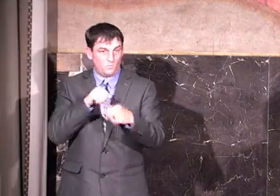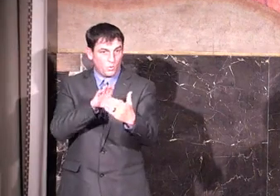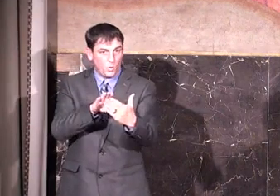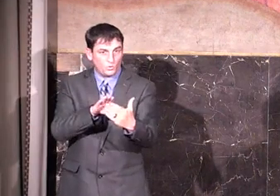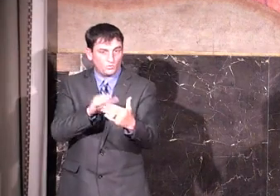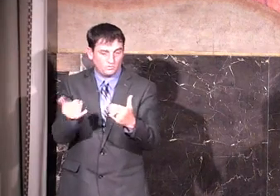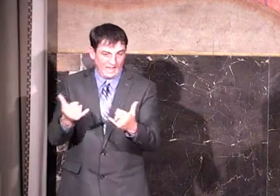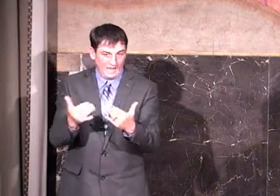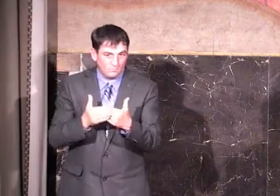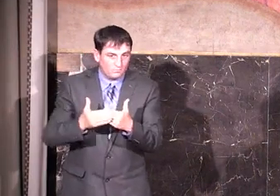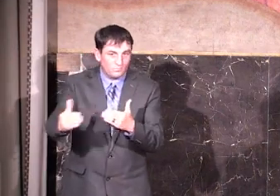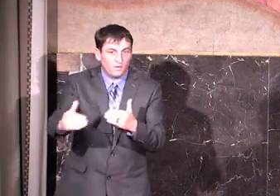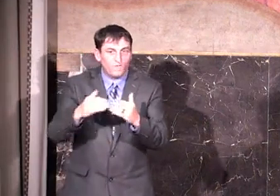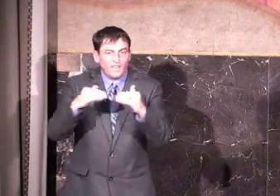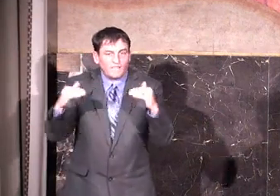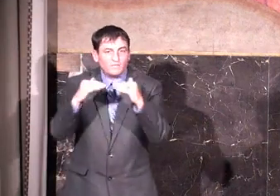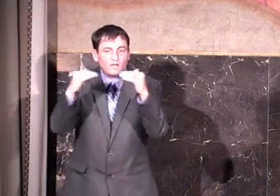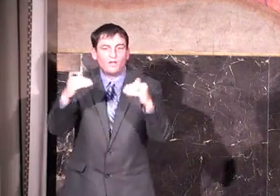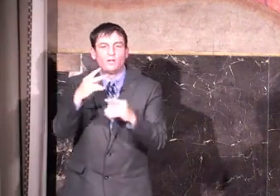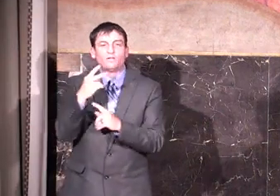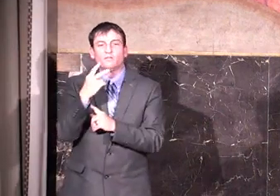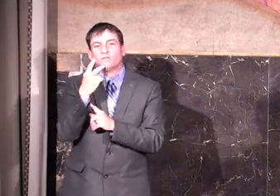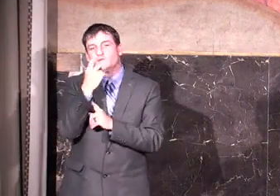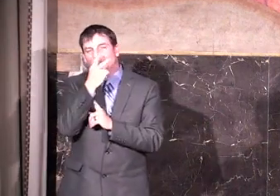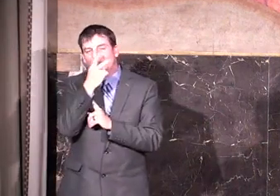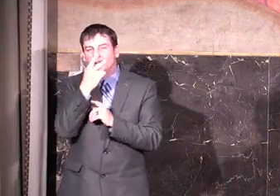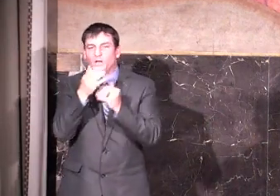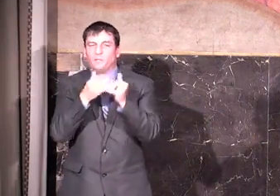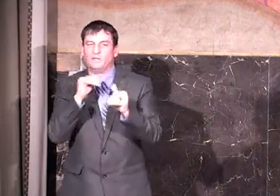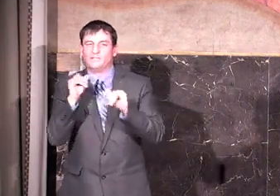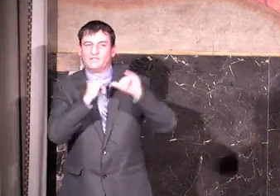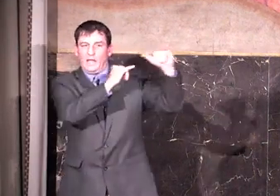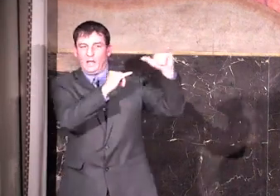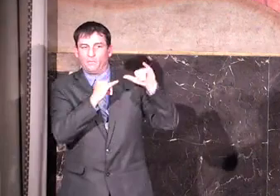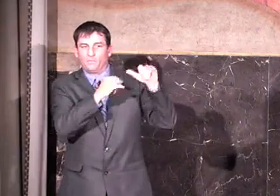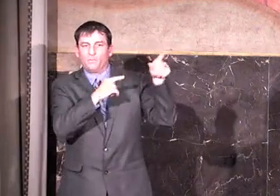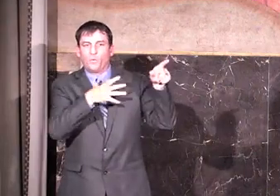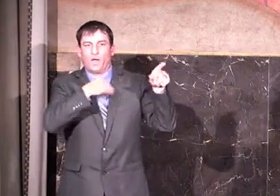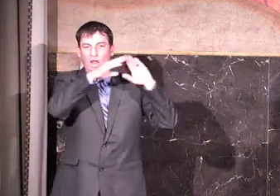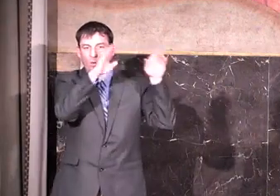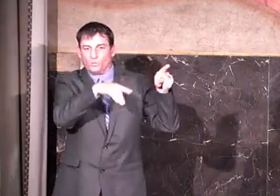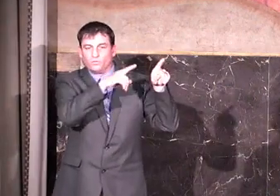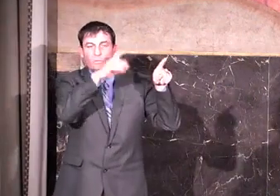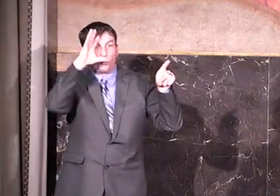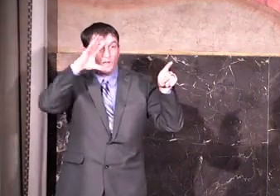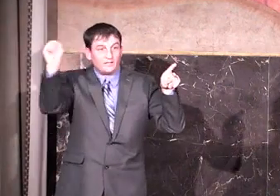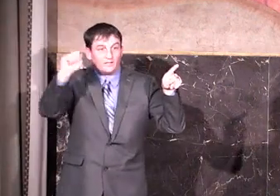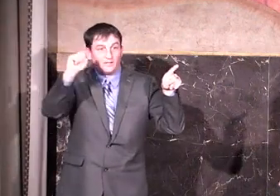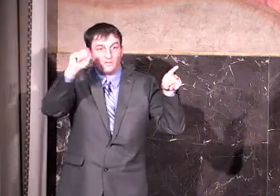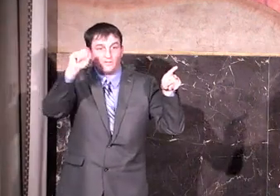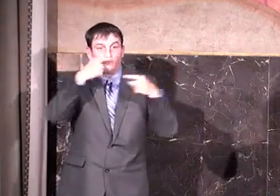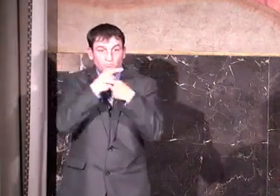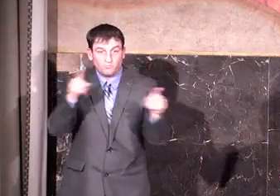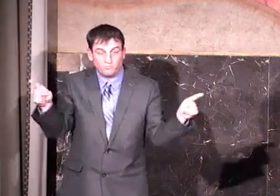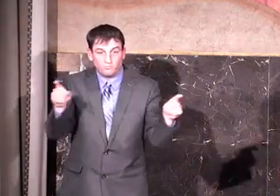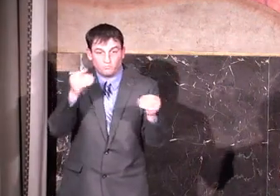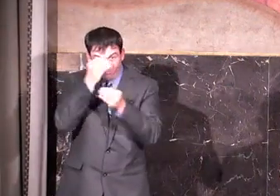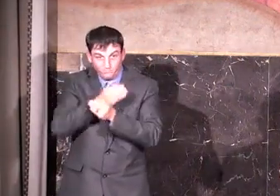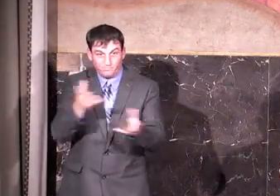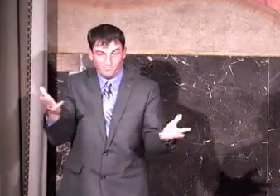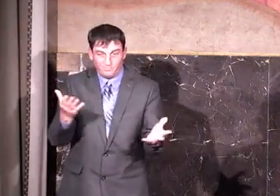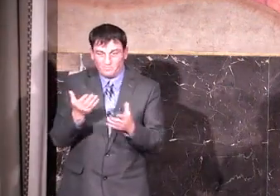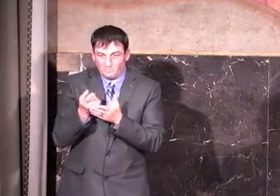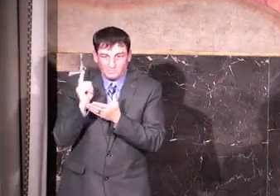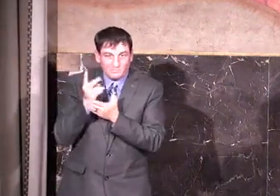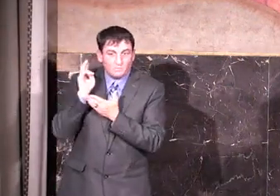much like the guidelines that came out of the White House that the president issued a couple of weeks ago. There'll be some